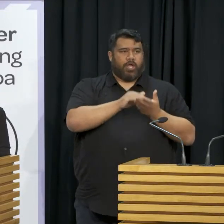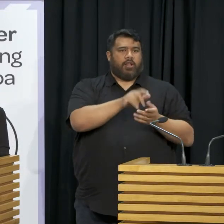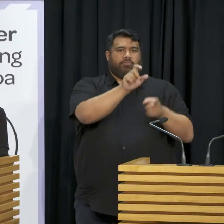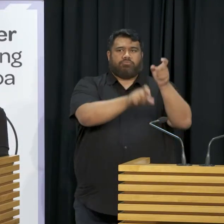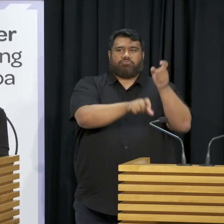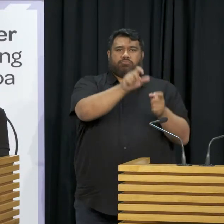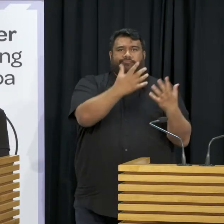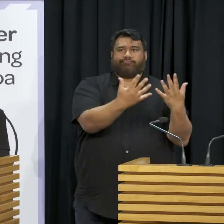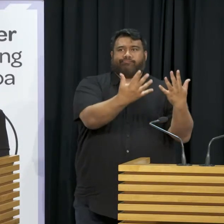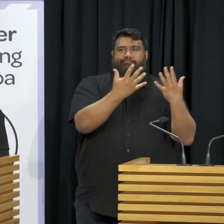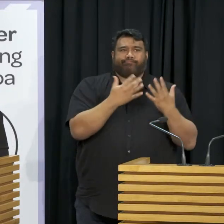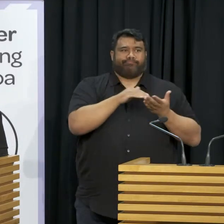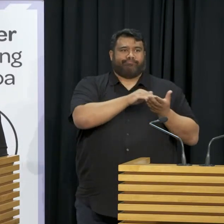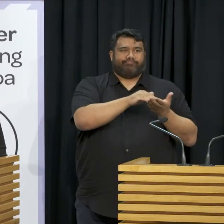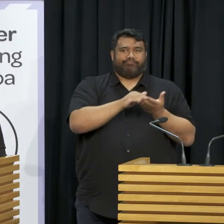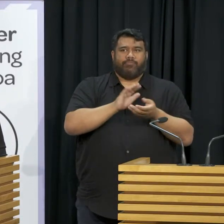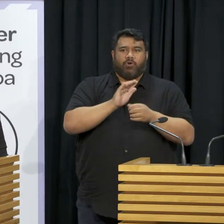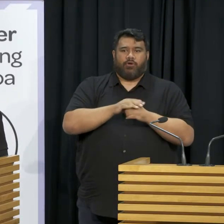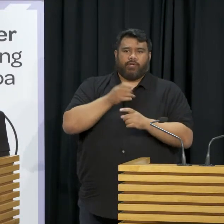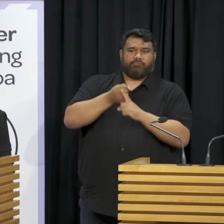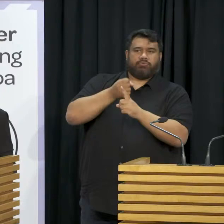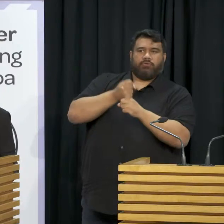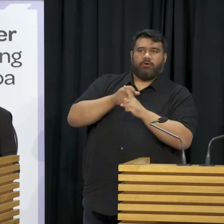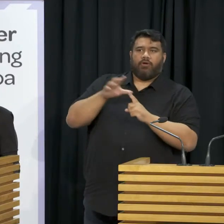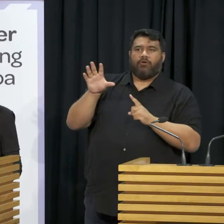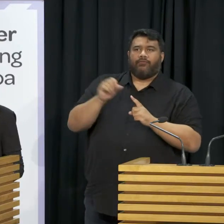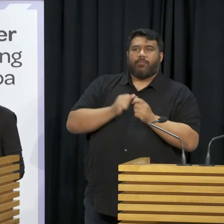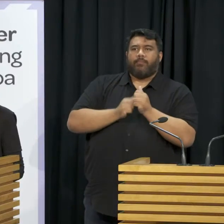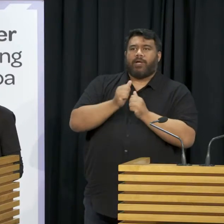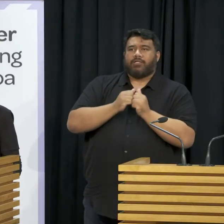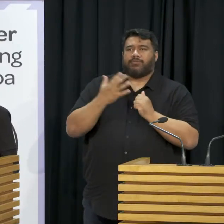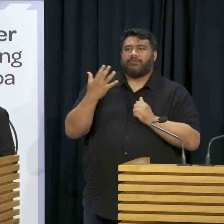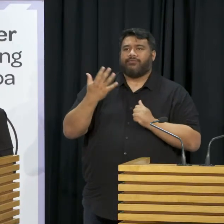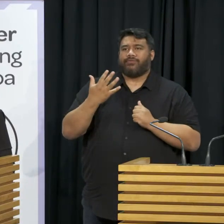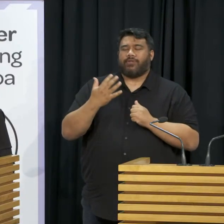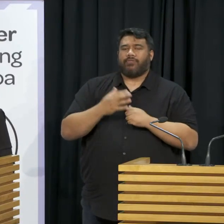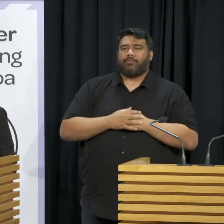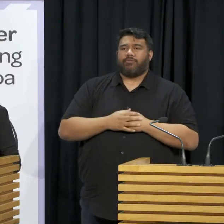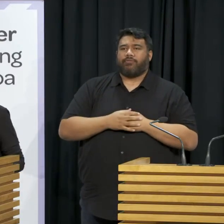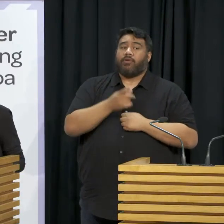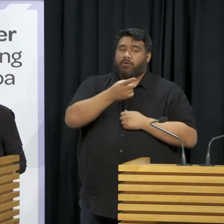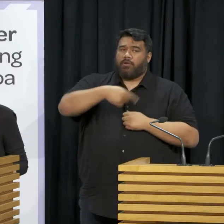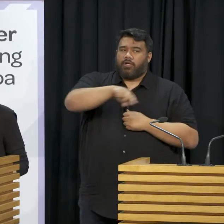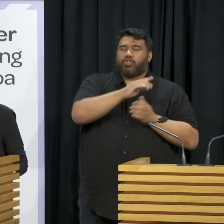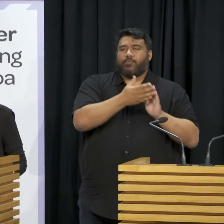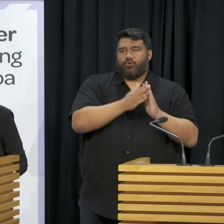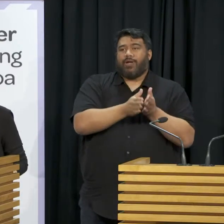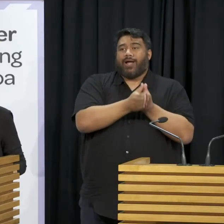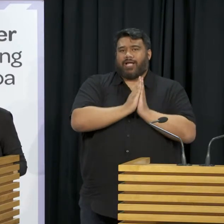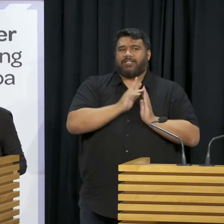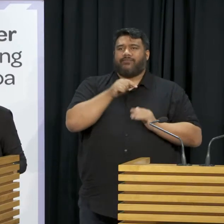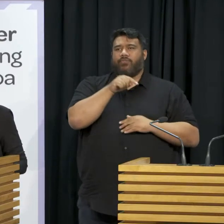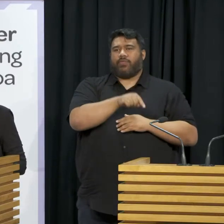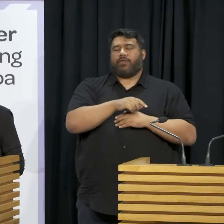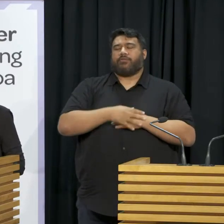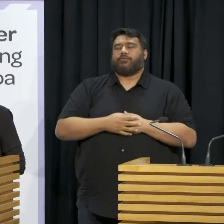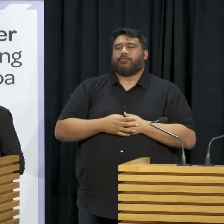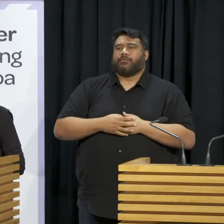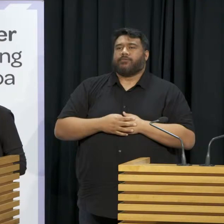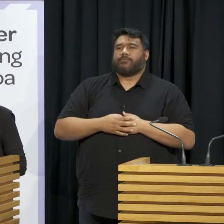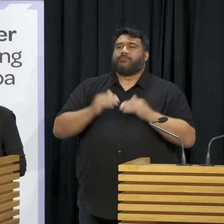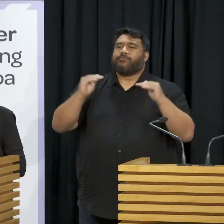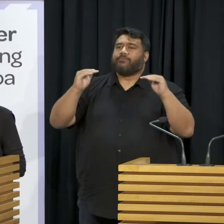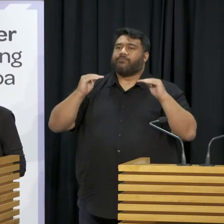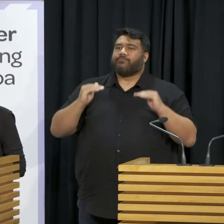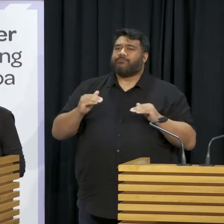impacted by March 15. Again, something the community has asked for. And we've set up an Ethnic Communities graduate program